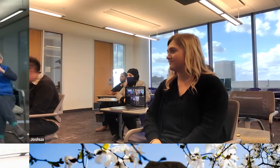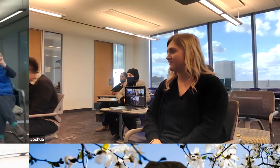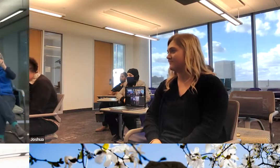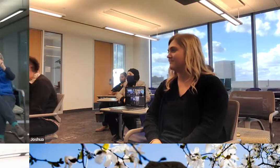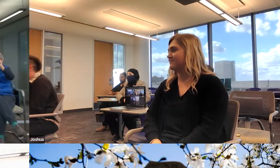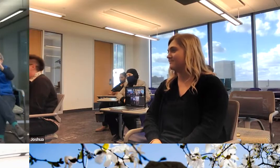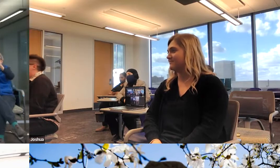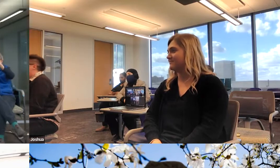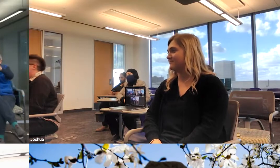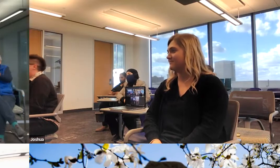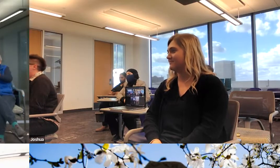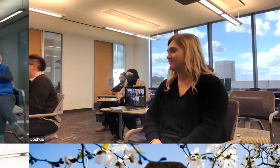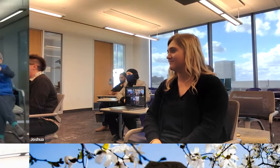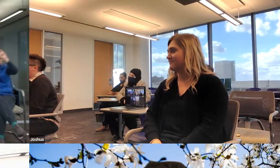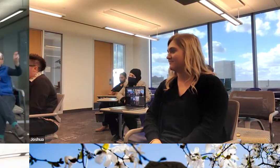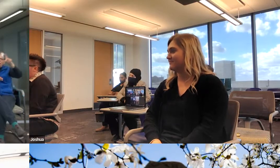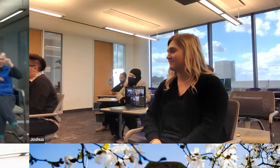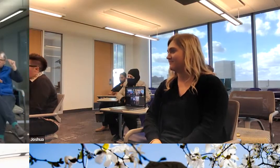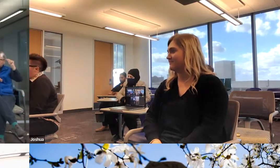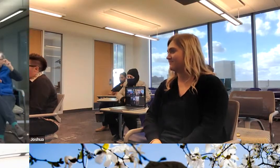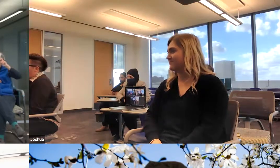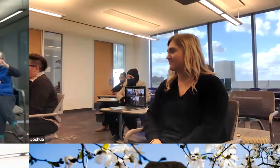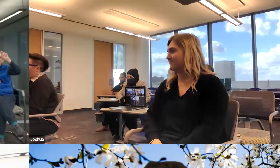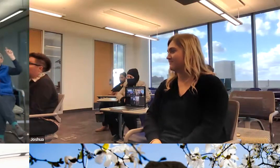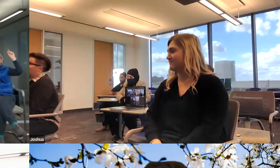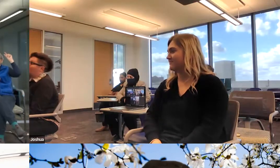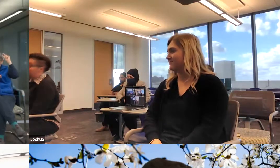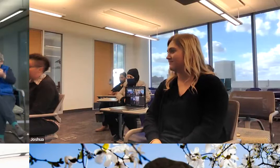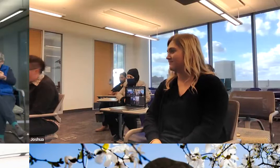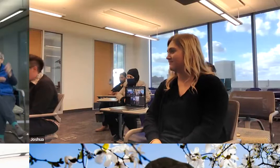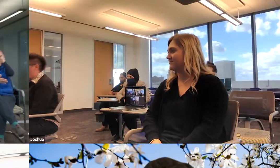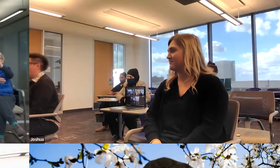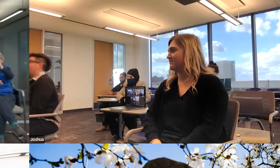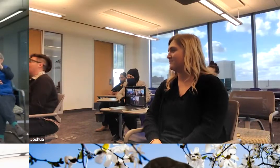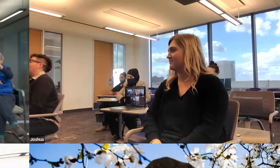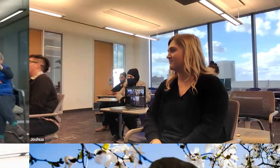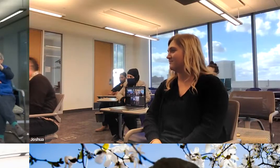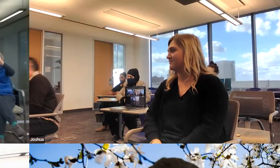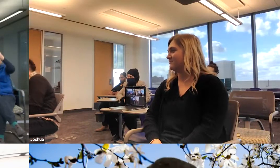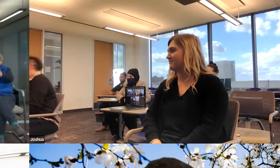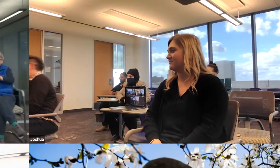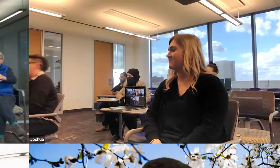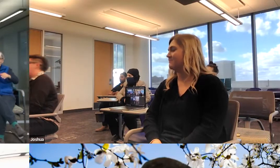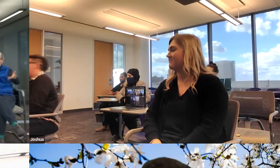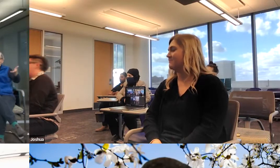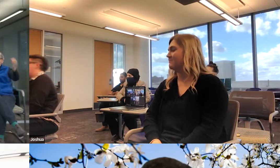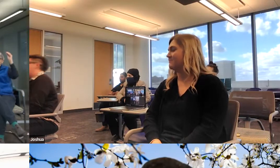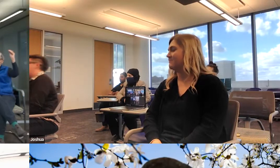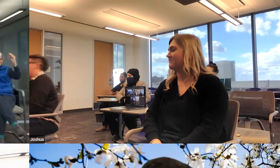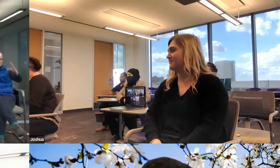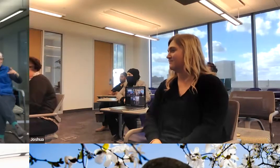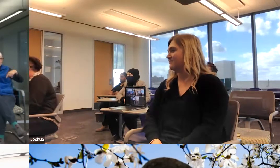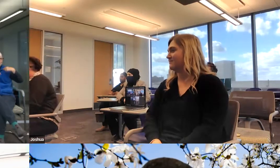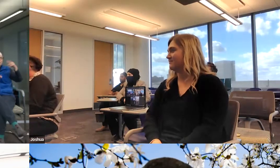Boston area. I graduated from American School for the Deaf, then went to Gallaudet University, and then went